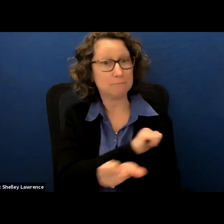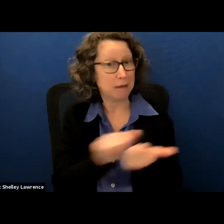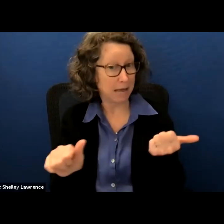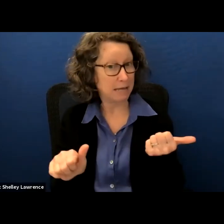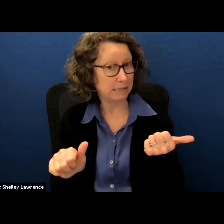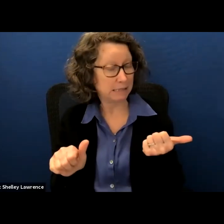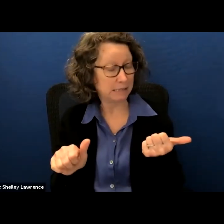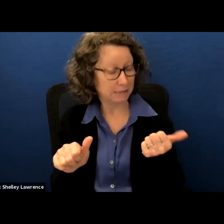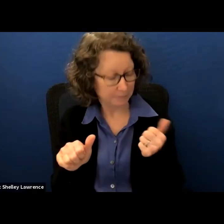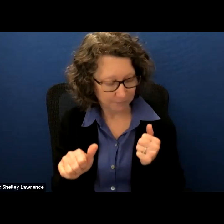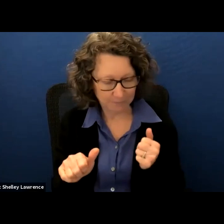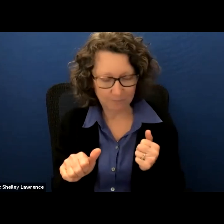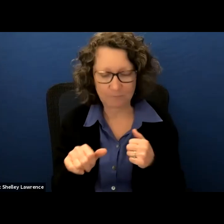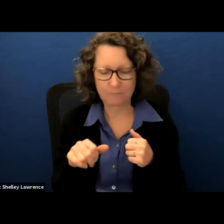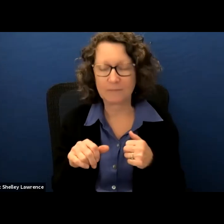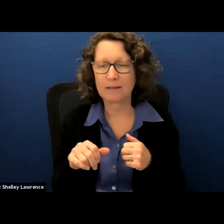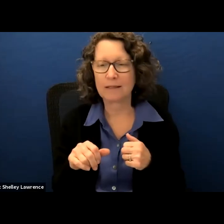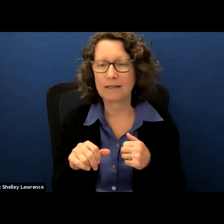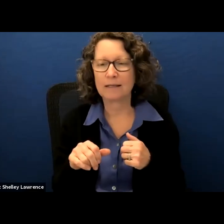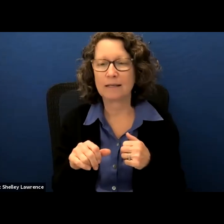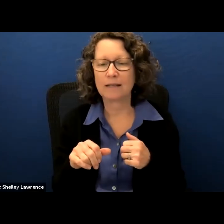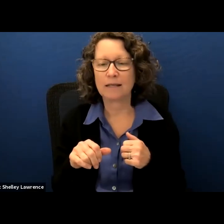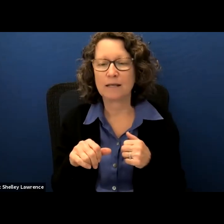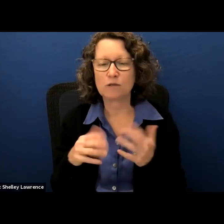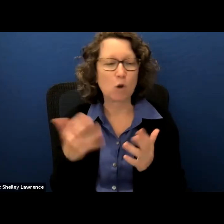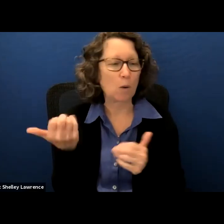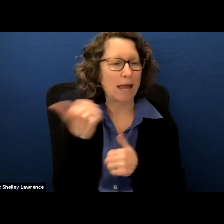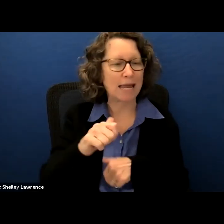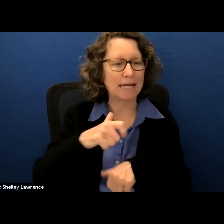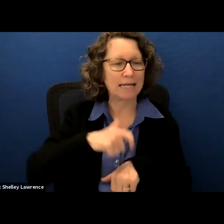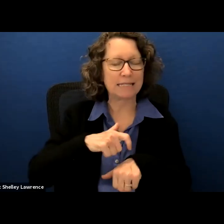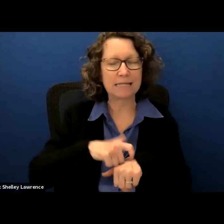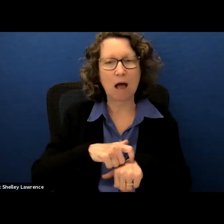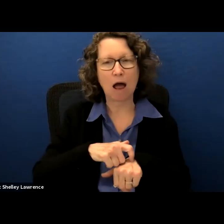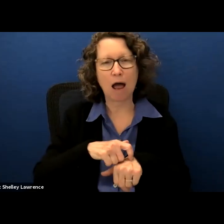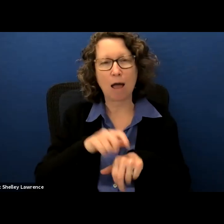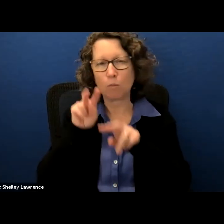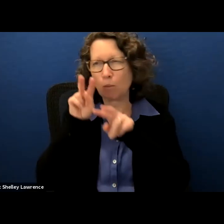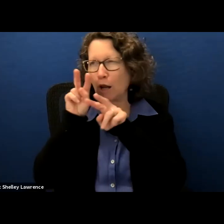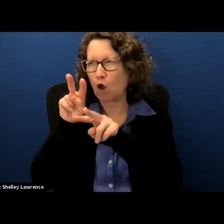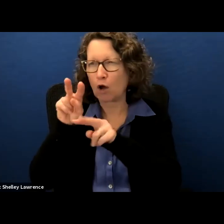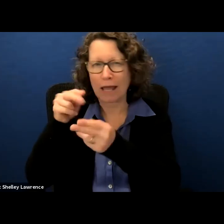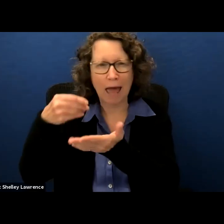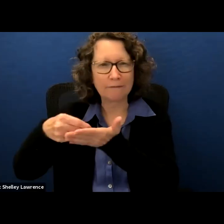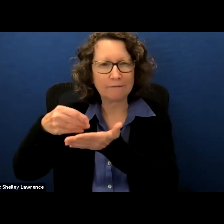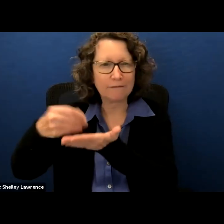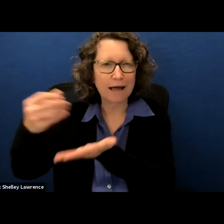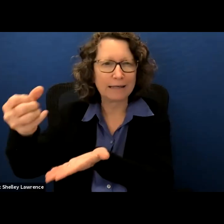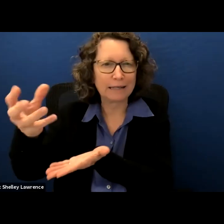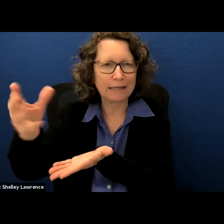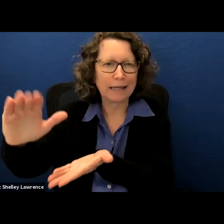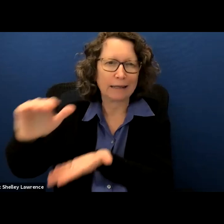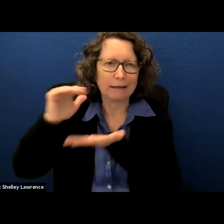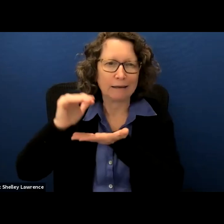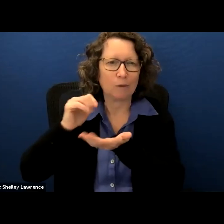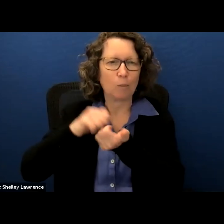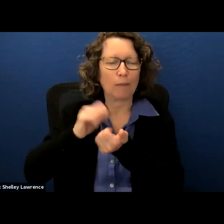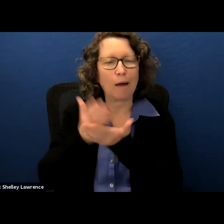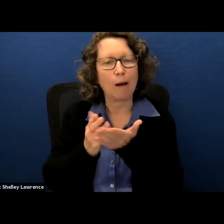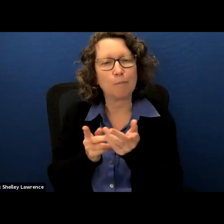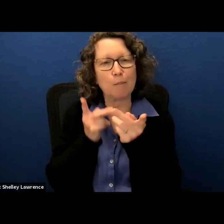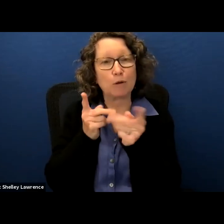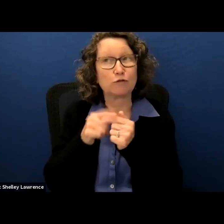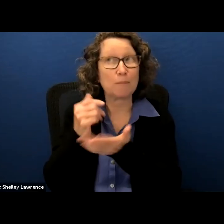pass. So, and so anytime you look at funding for within a proposal from